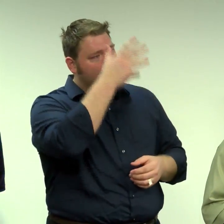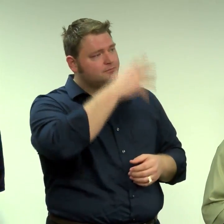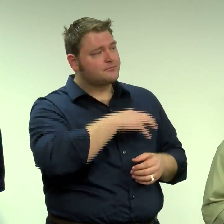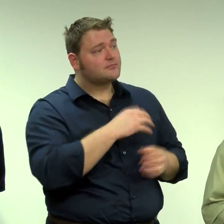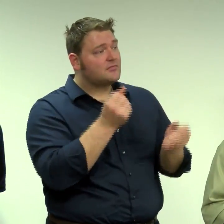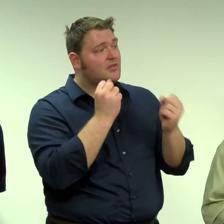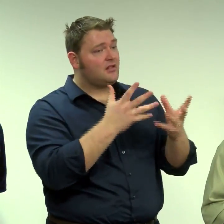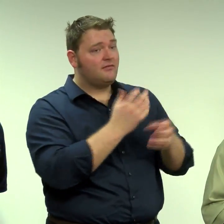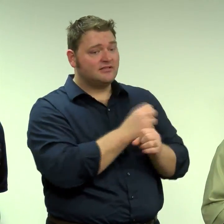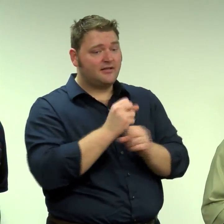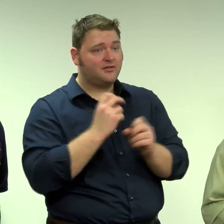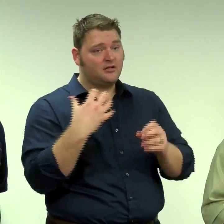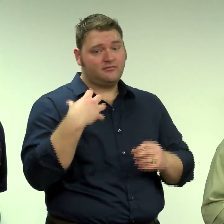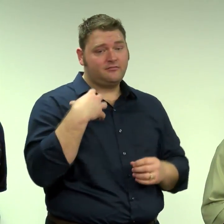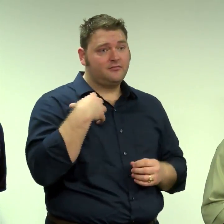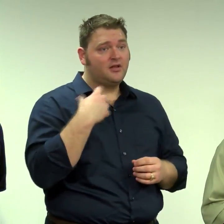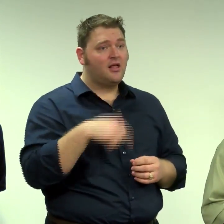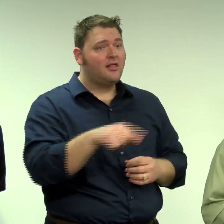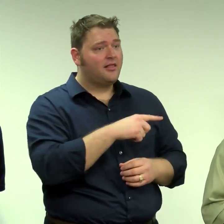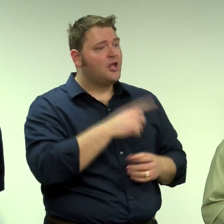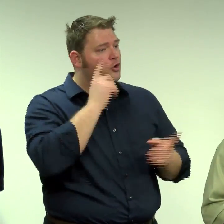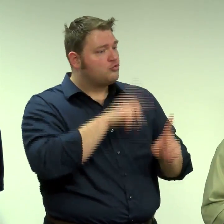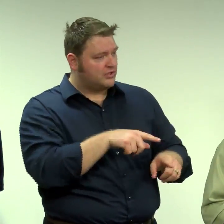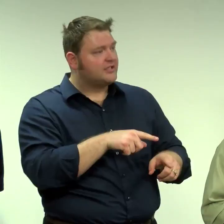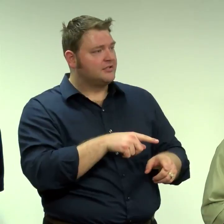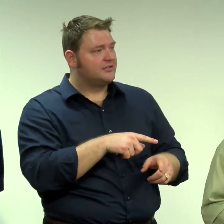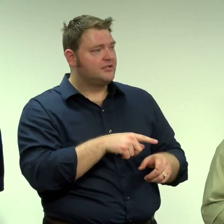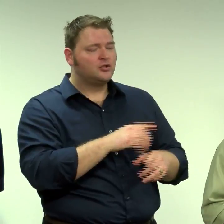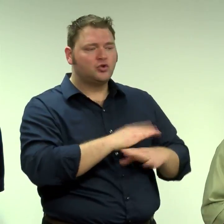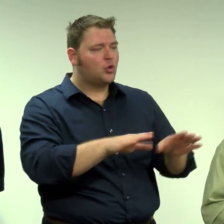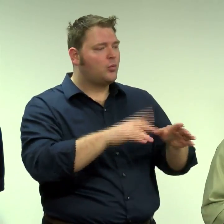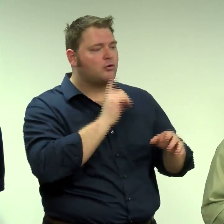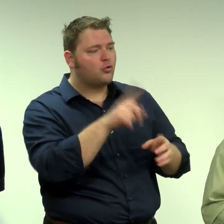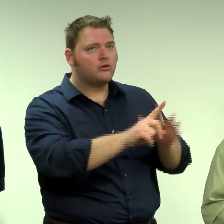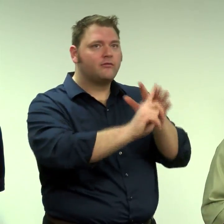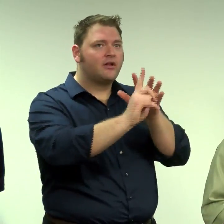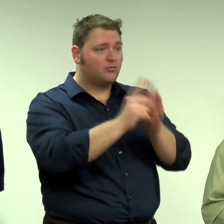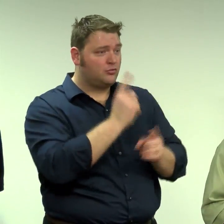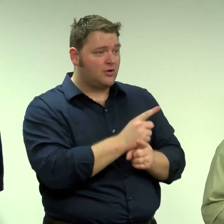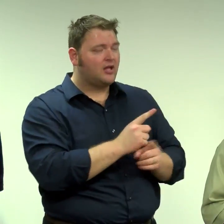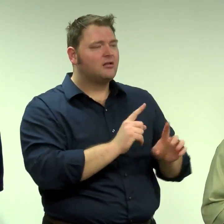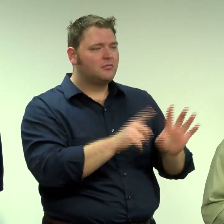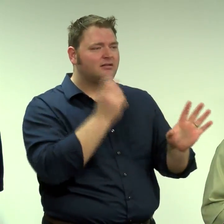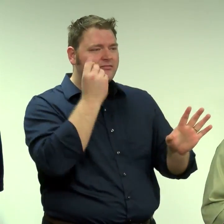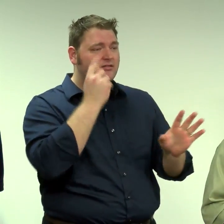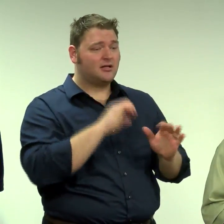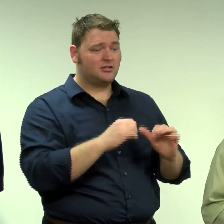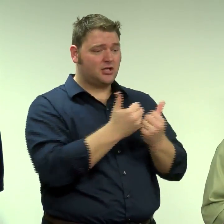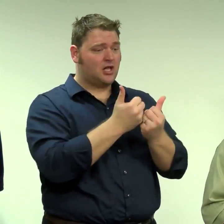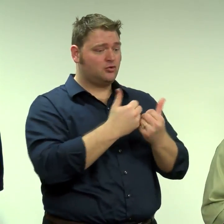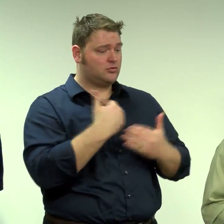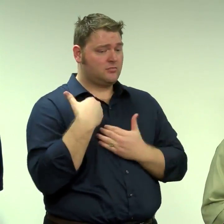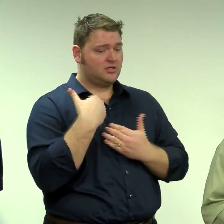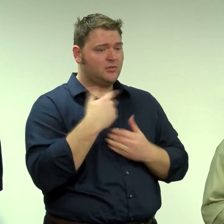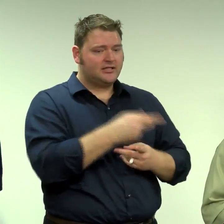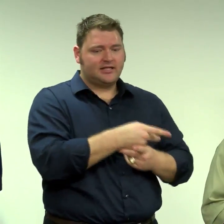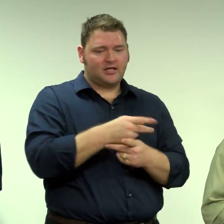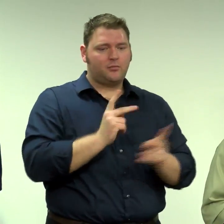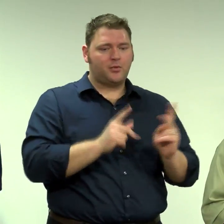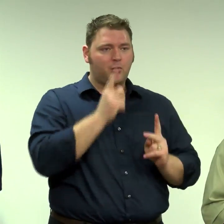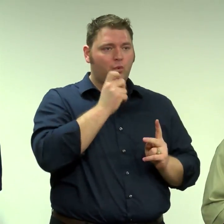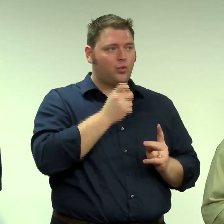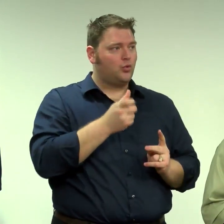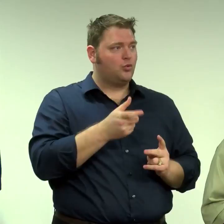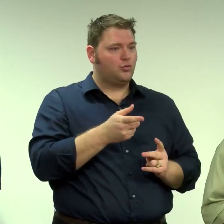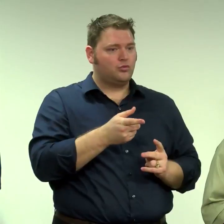agree with your decision not to order evacuation. But at that point, of course, the challenge and responsibility is to take care of the folks who've been told